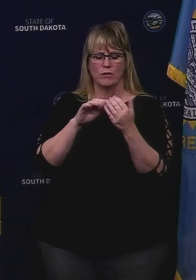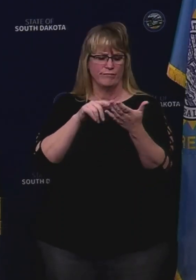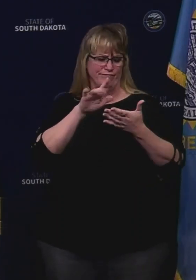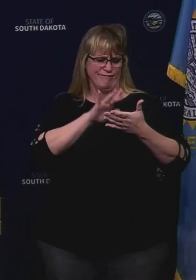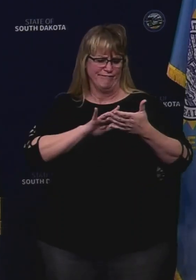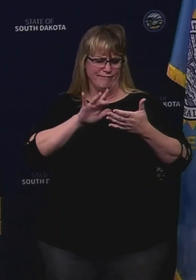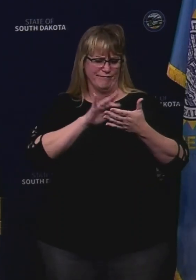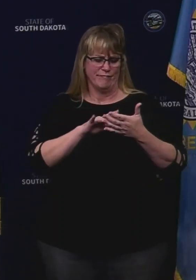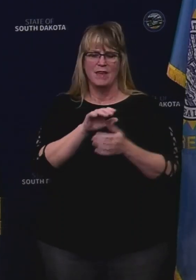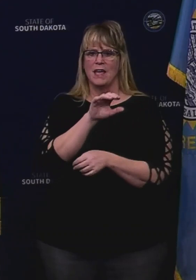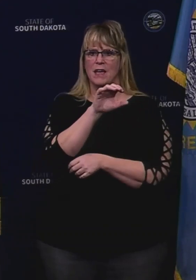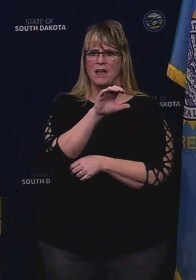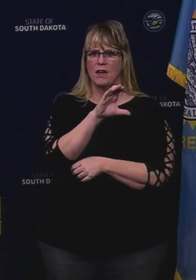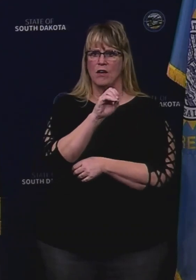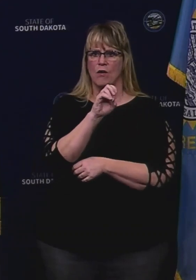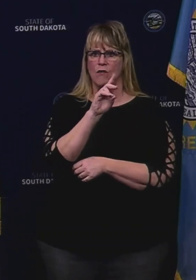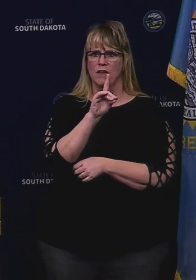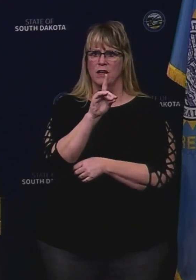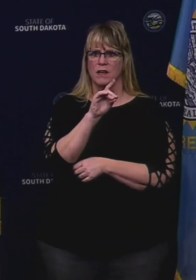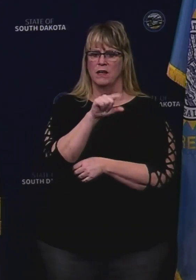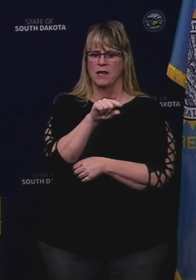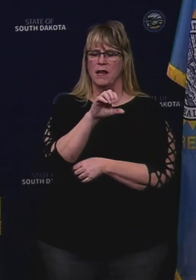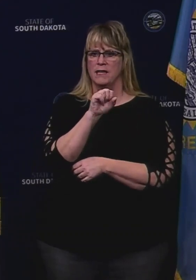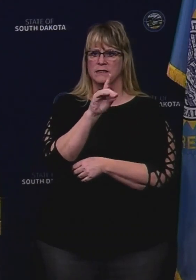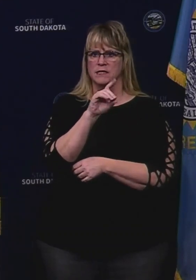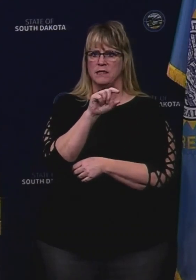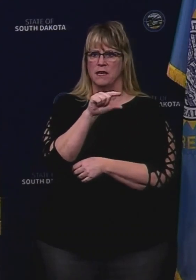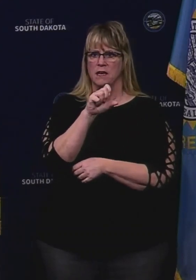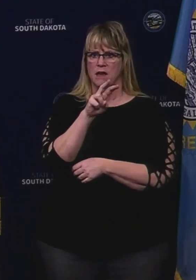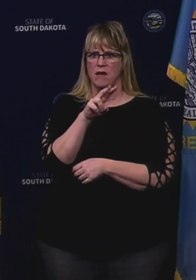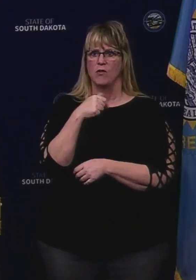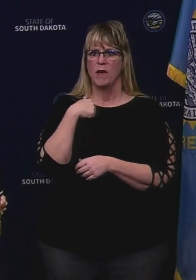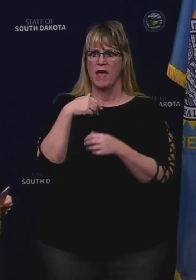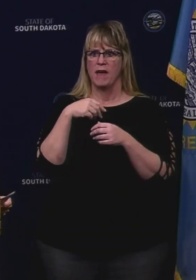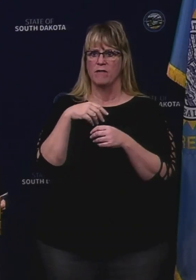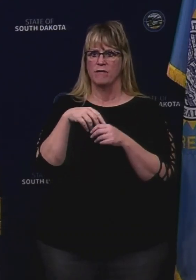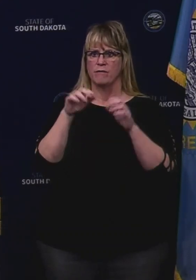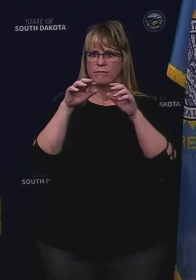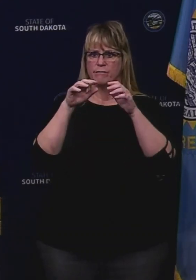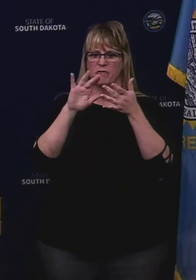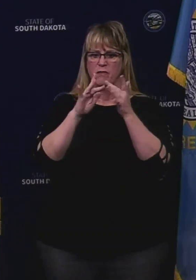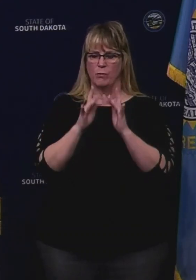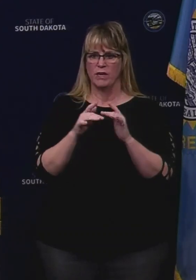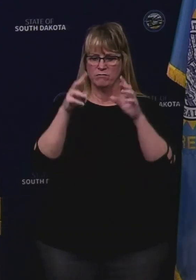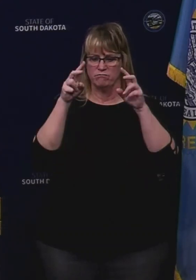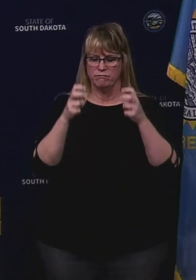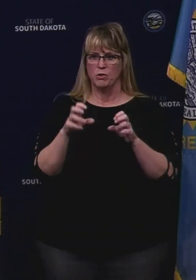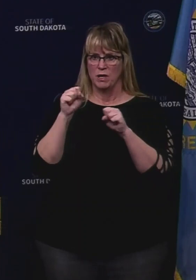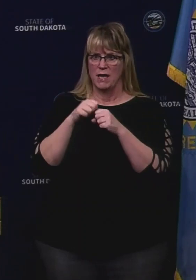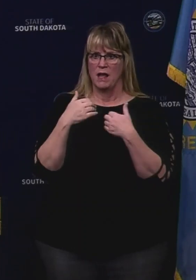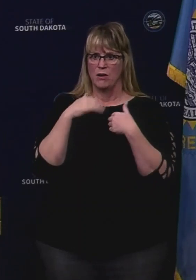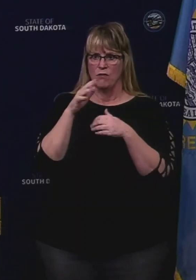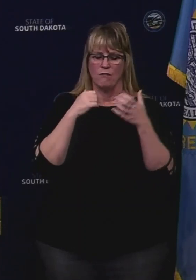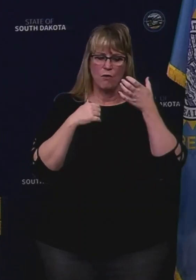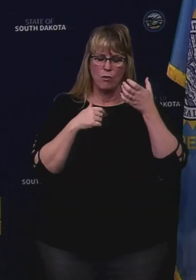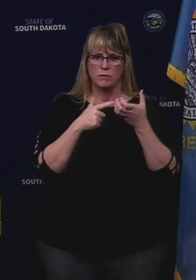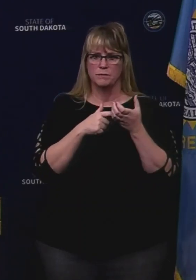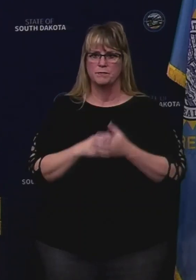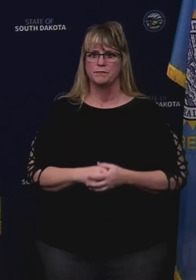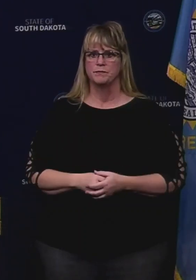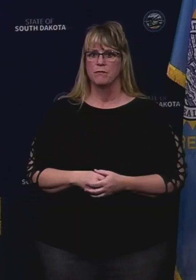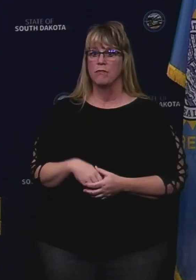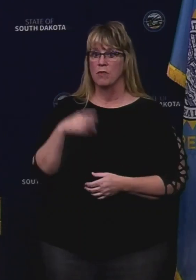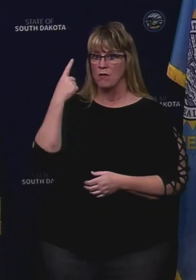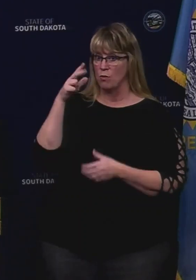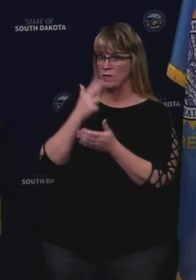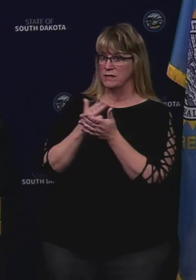Go to covid.sd.gov, and the link is right there on the website for you. With that, let's go to any questions that you may have. Or the secretary, if I